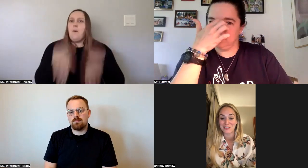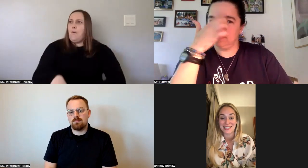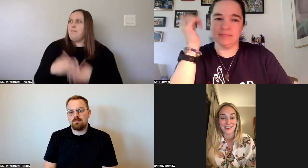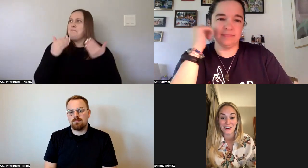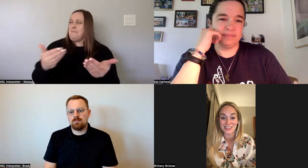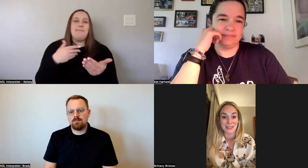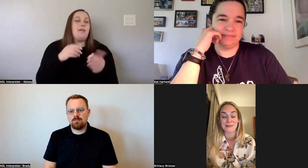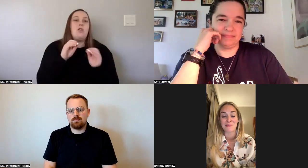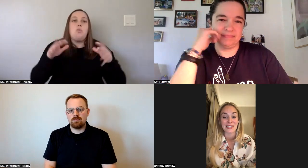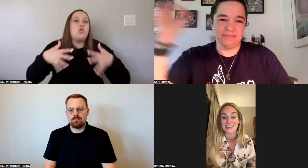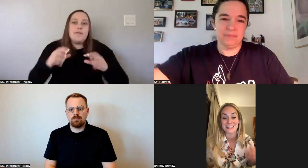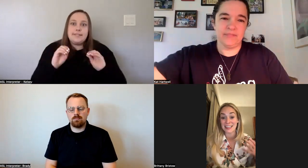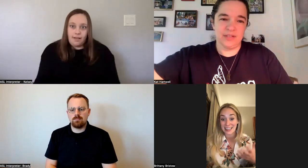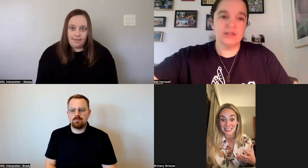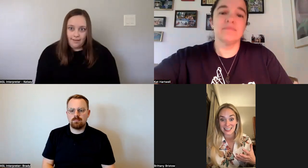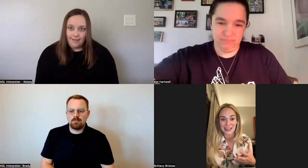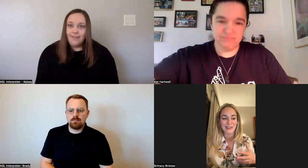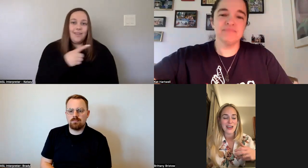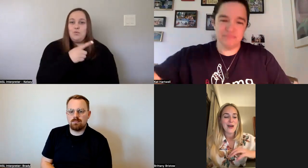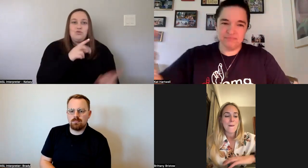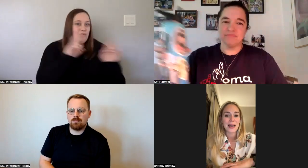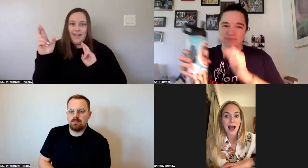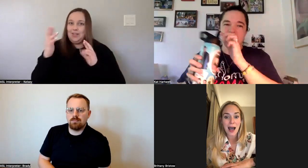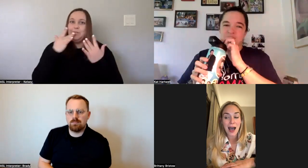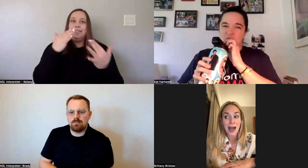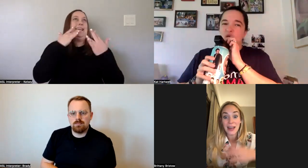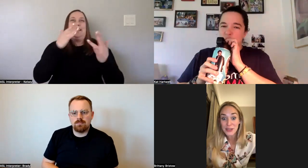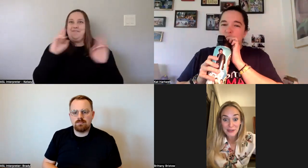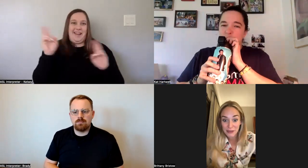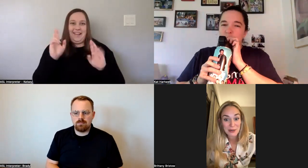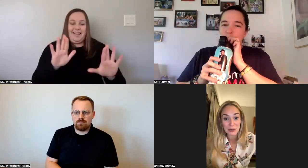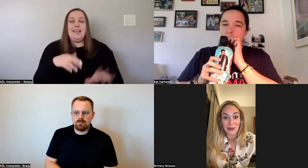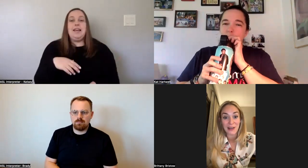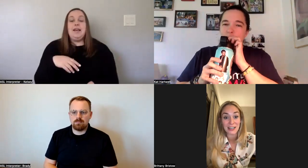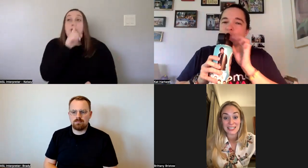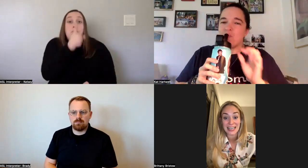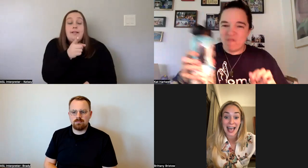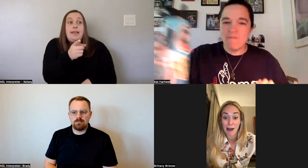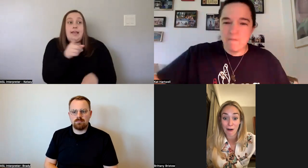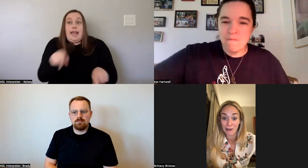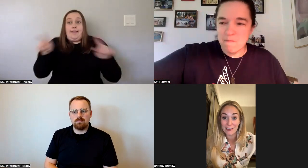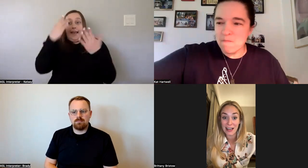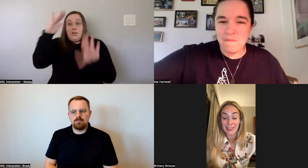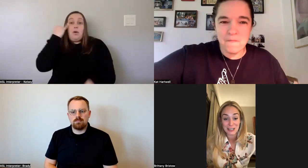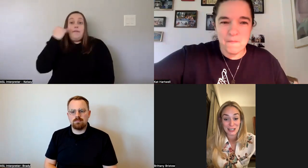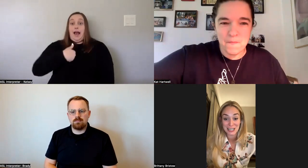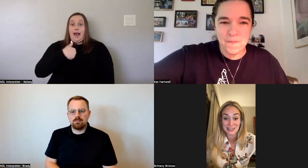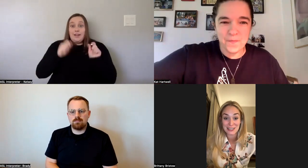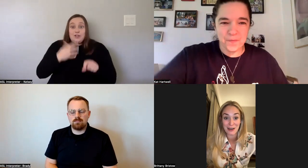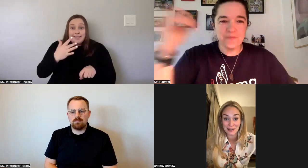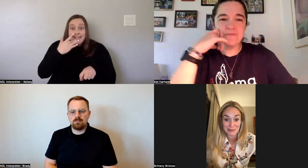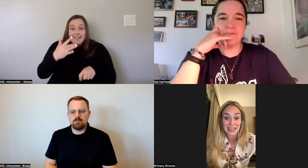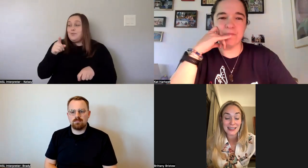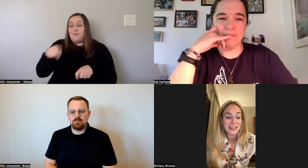not nervous at all in terms of bringing the singing to life. But neither of them knew if I could sing at all. And they took a